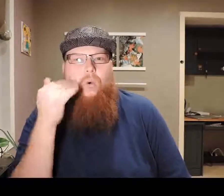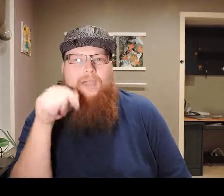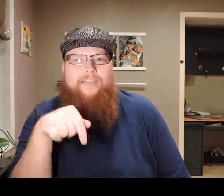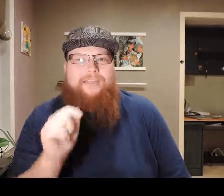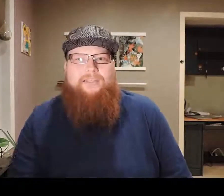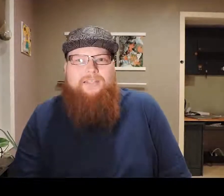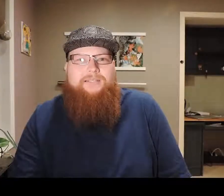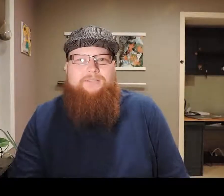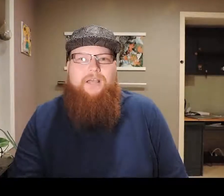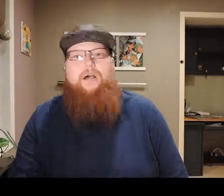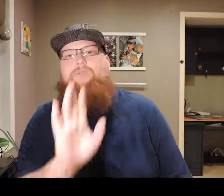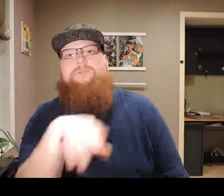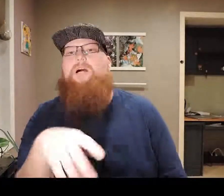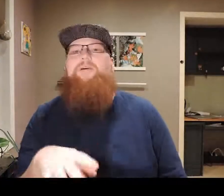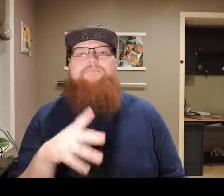why this? Oh,